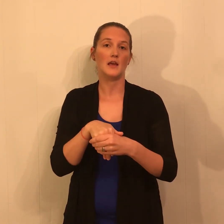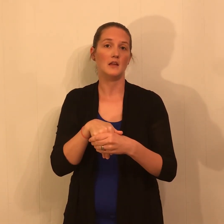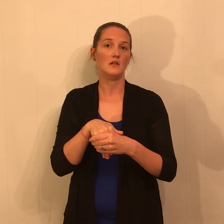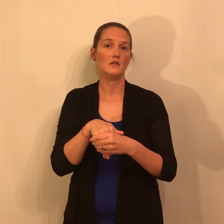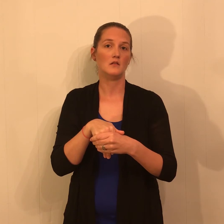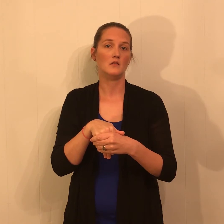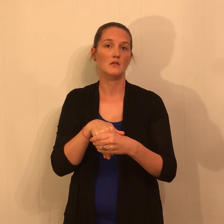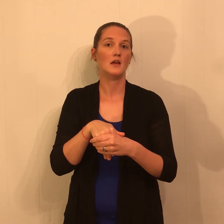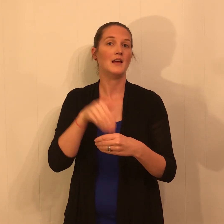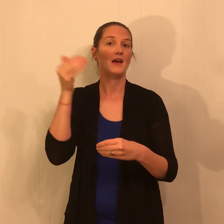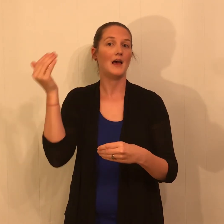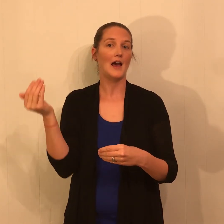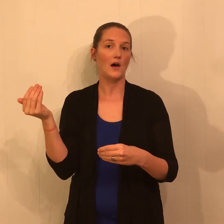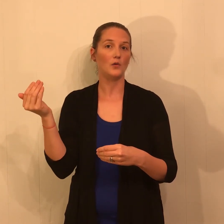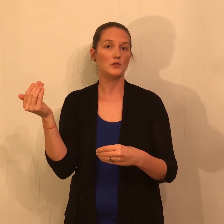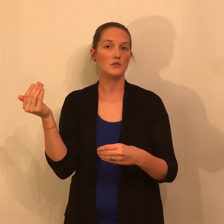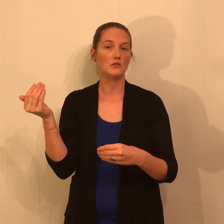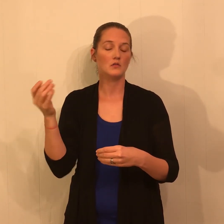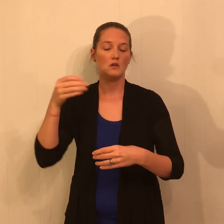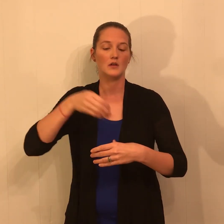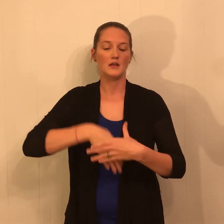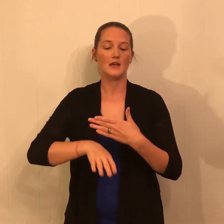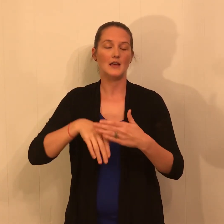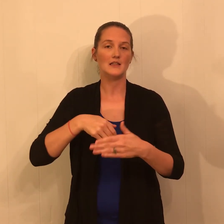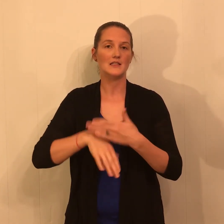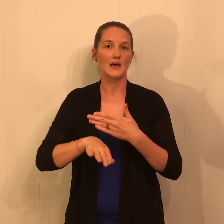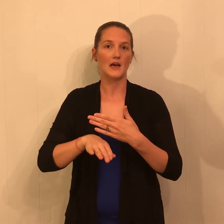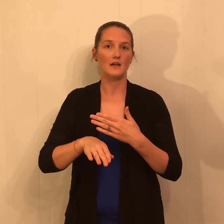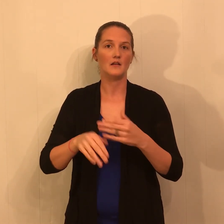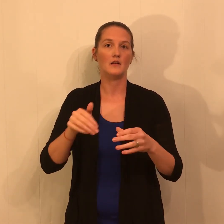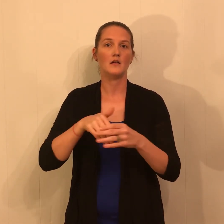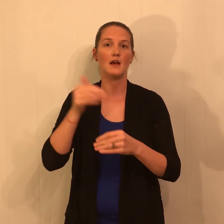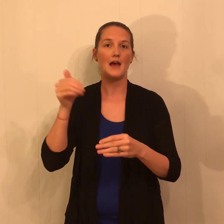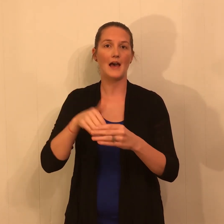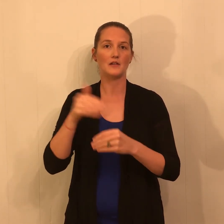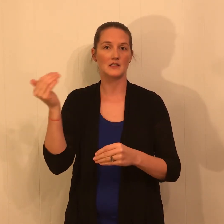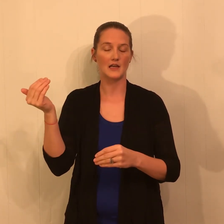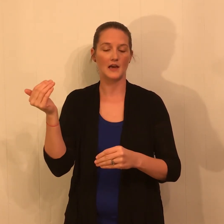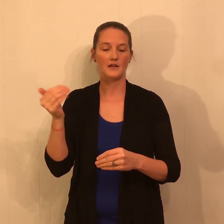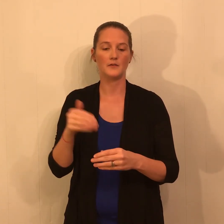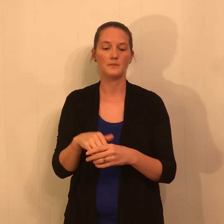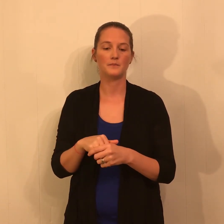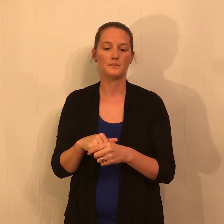in, out, inside, outside,